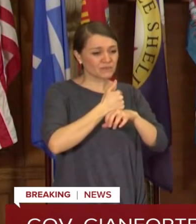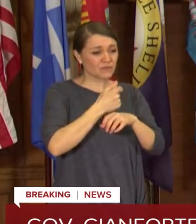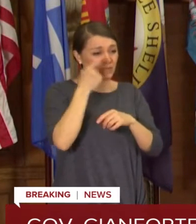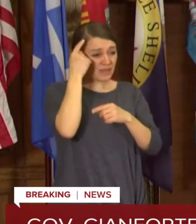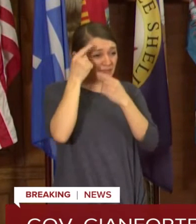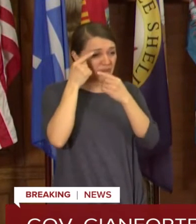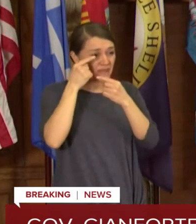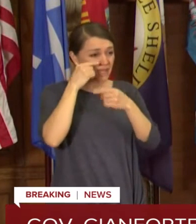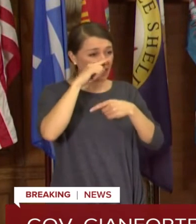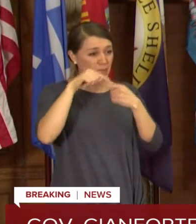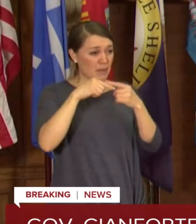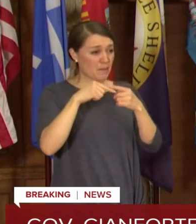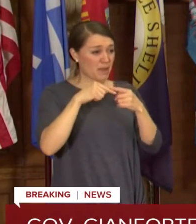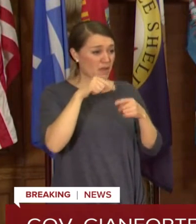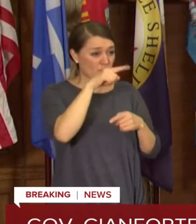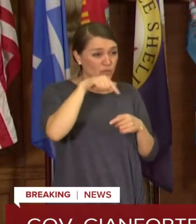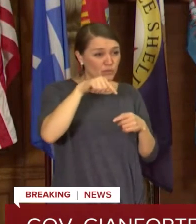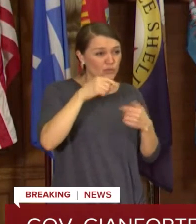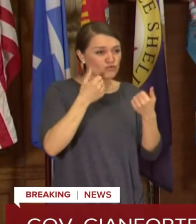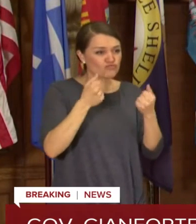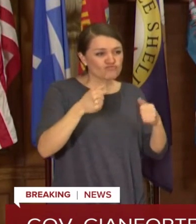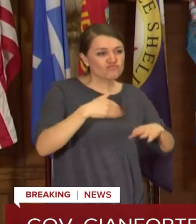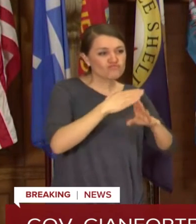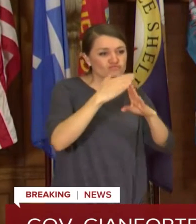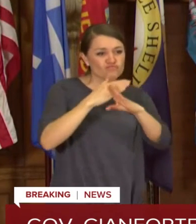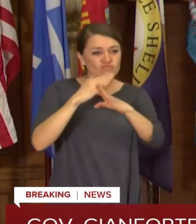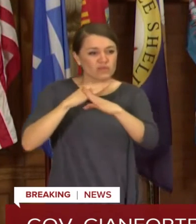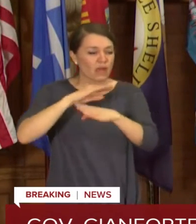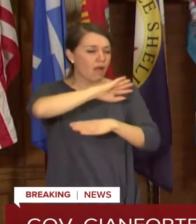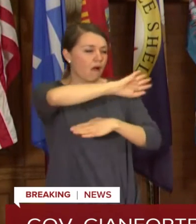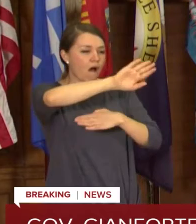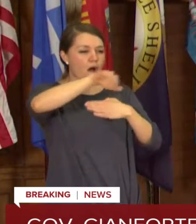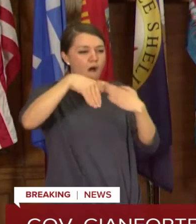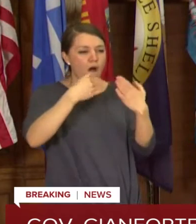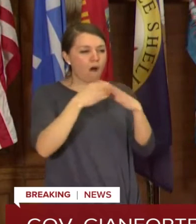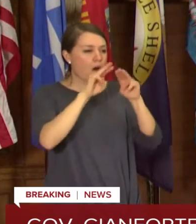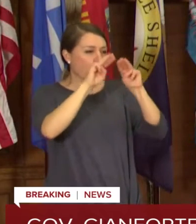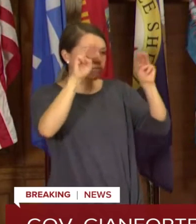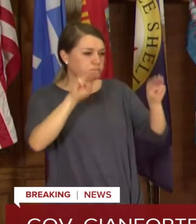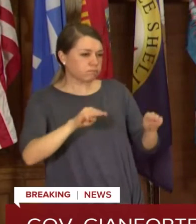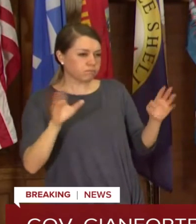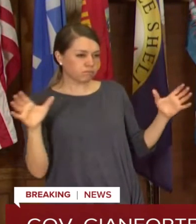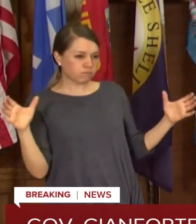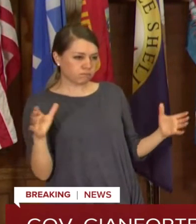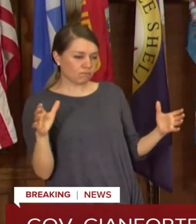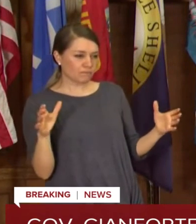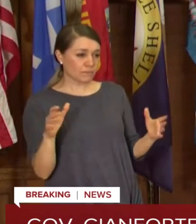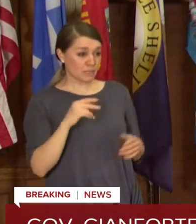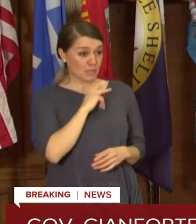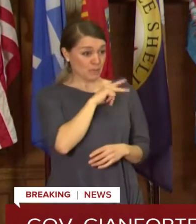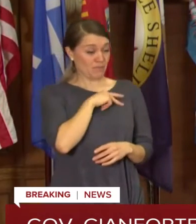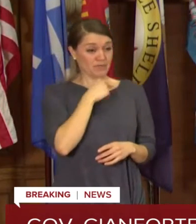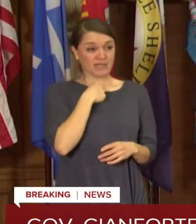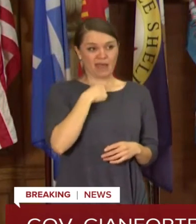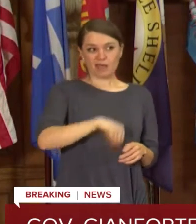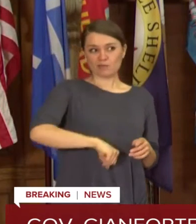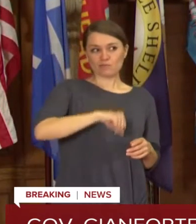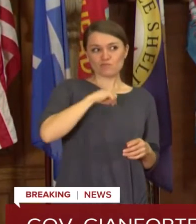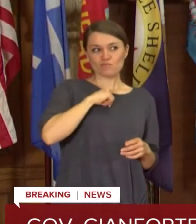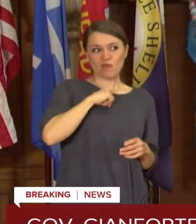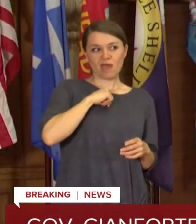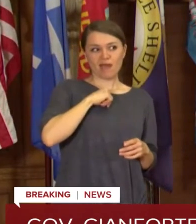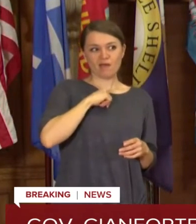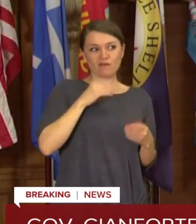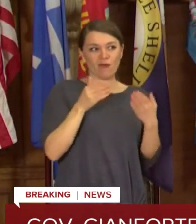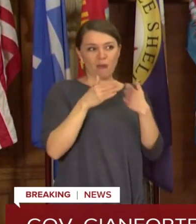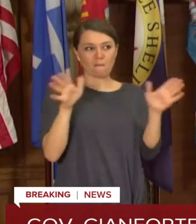made to try to protect each and every one of our fellow Montanans. Personally, I am proud of the efforts of our public health